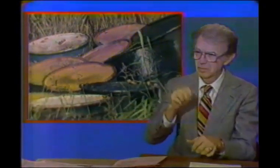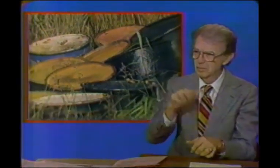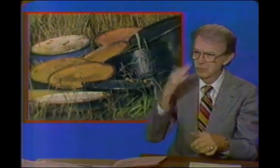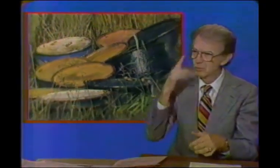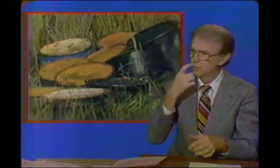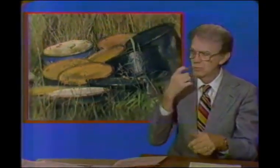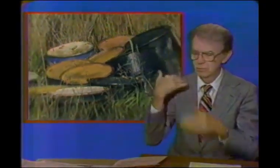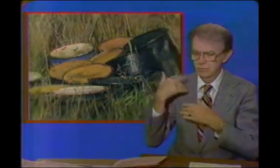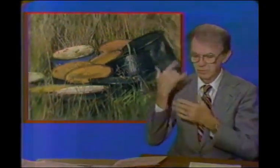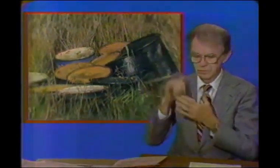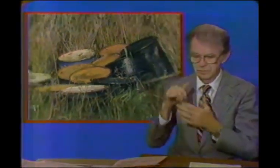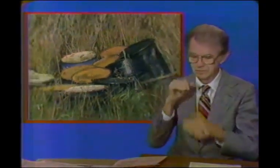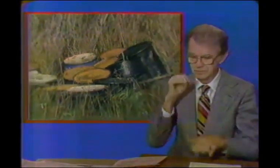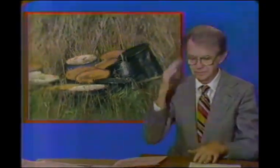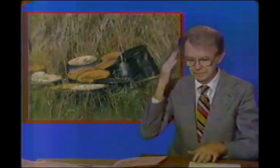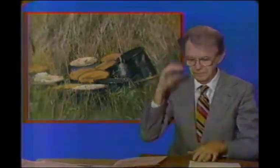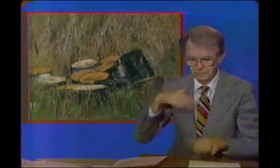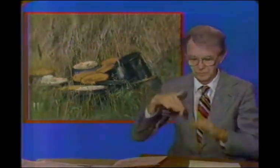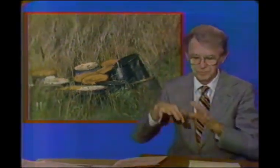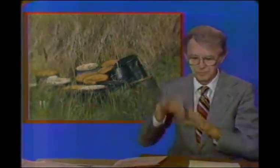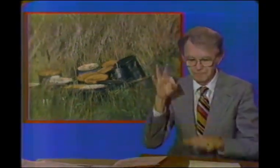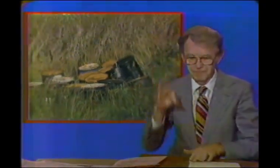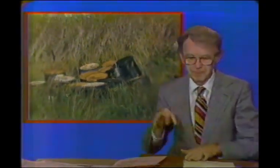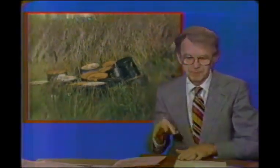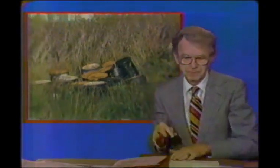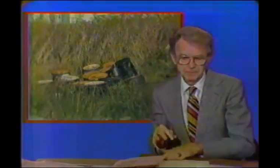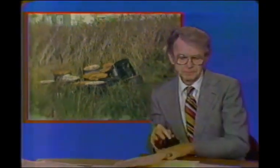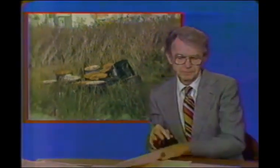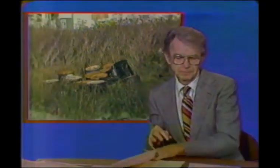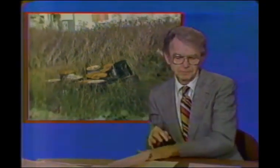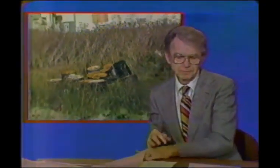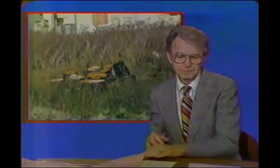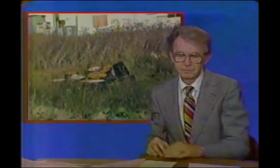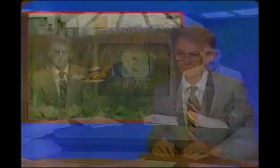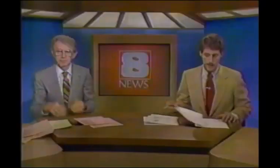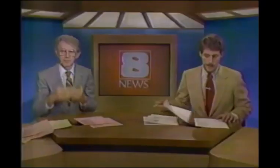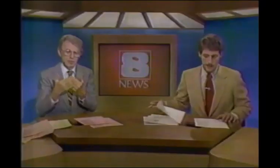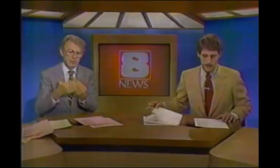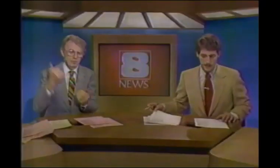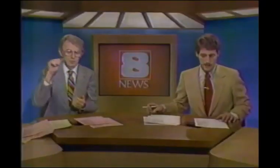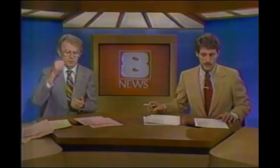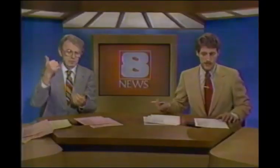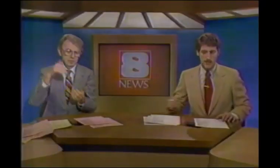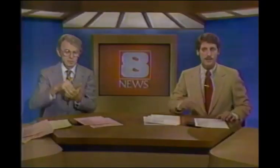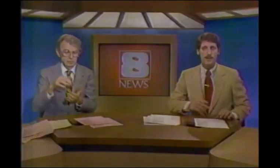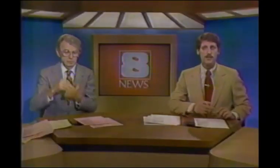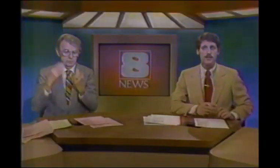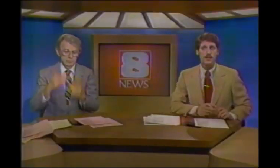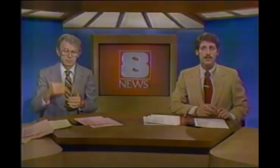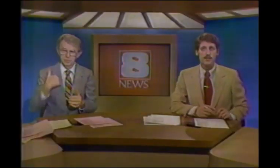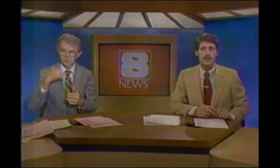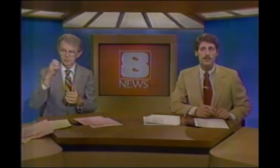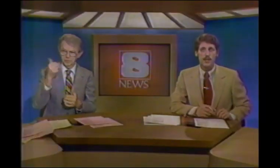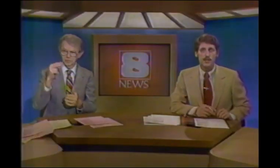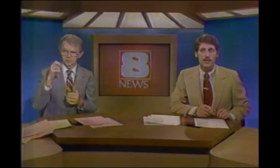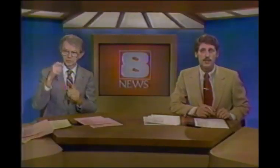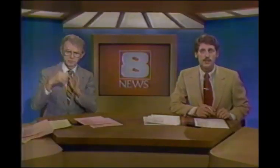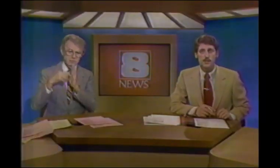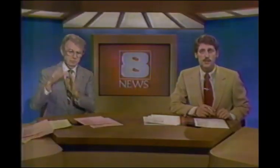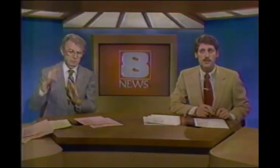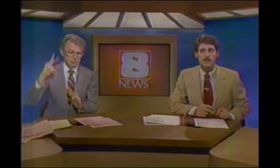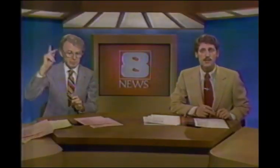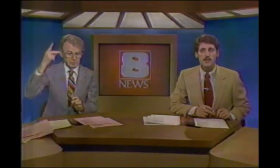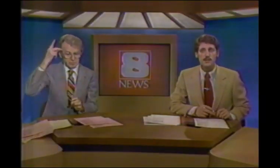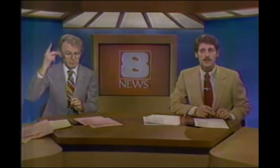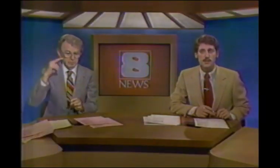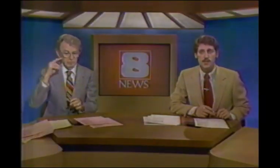left 15 barrels of highly toxic materials on the property in an unrelated incident. Well, close to 10,000 Oregon students had a chance to